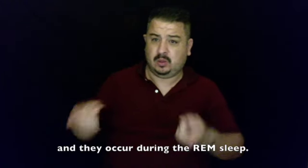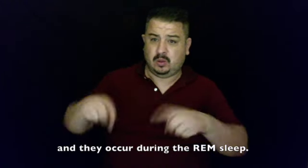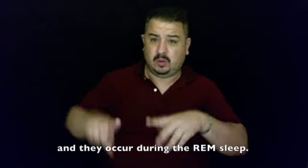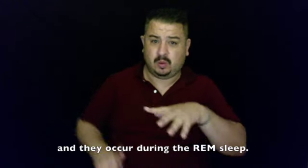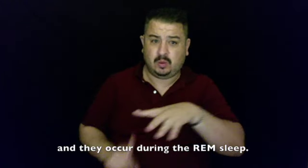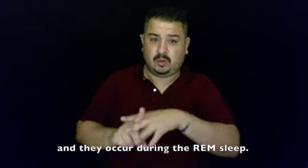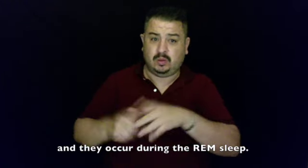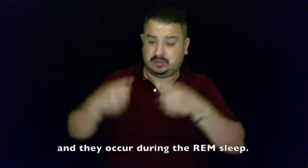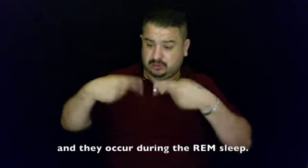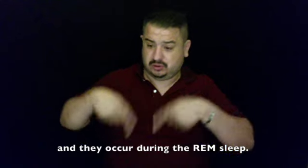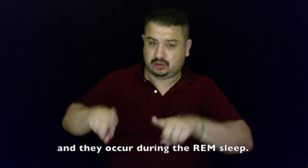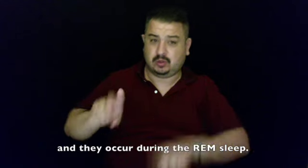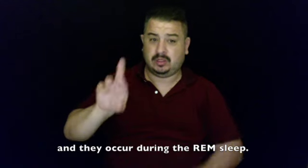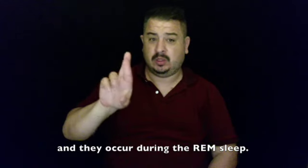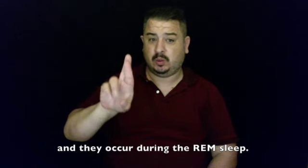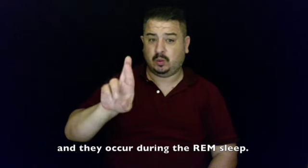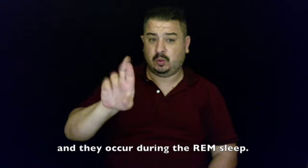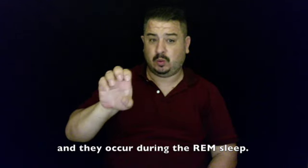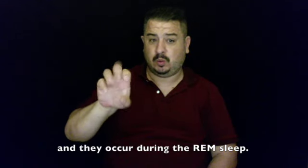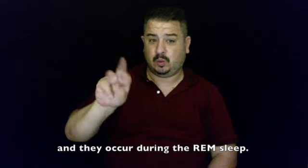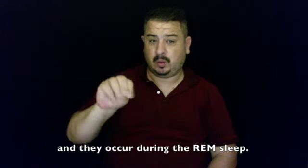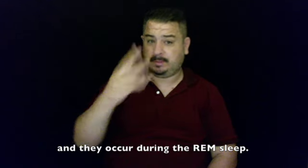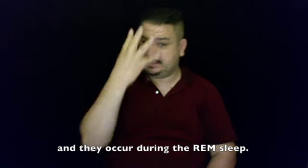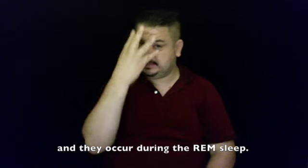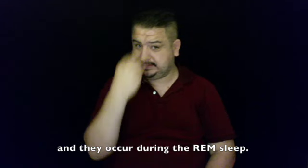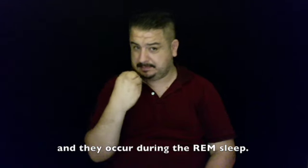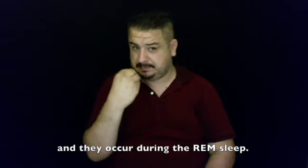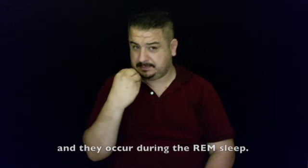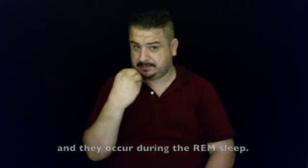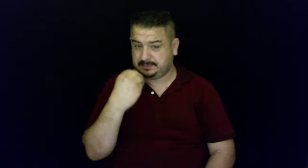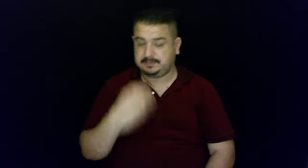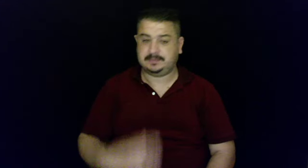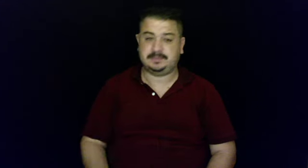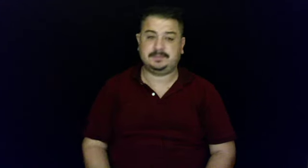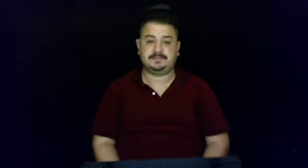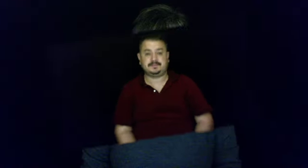And they occur during the REM, REM, sleep.